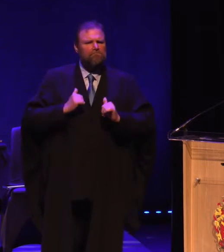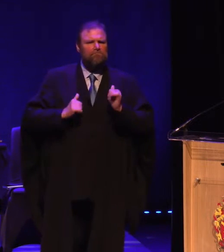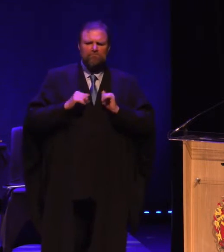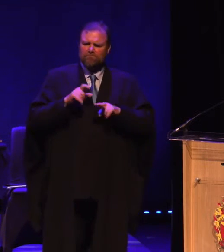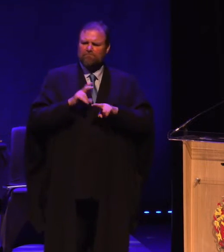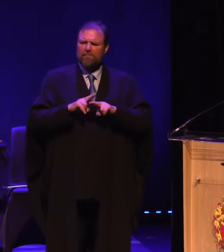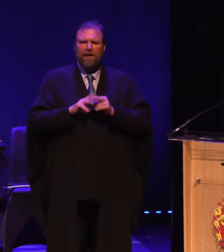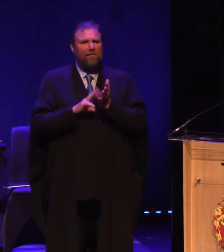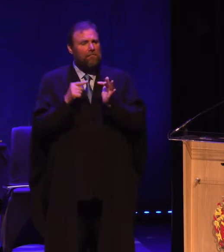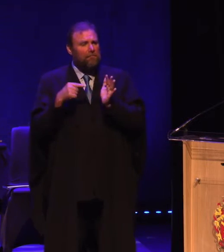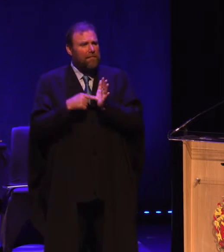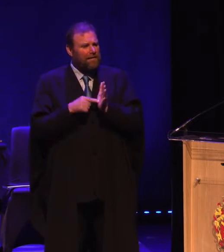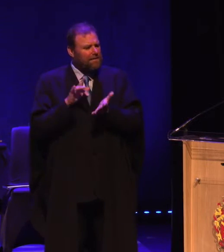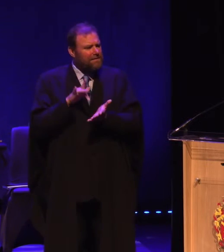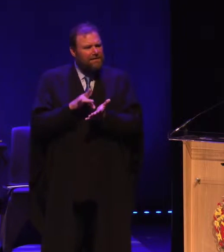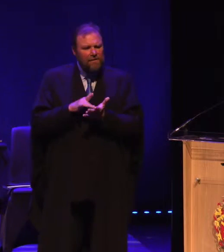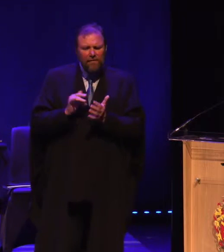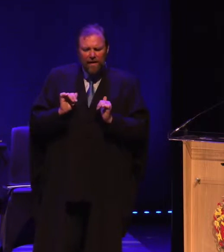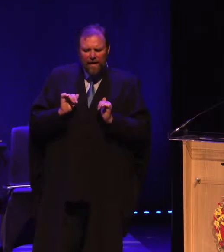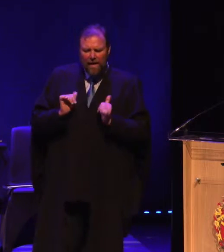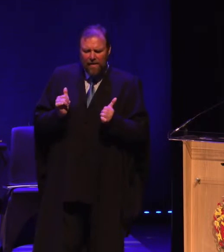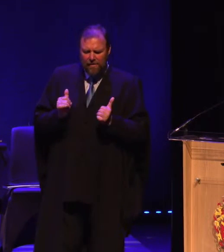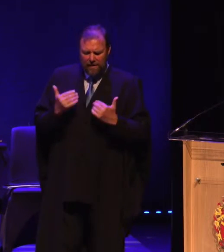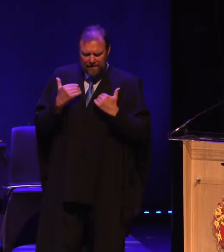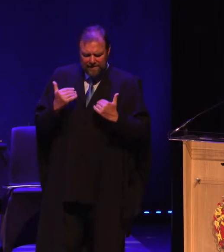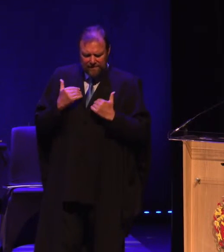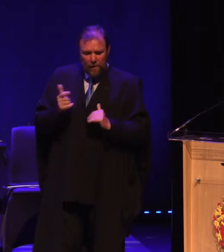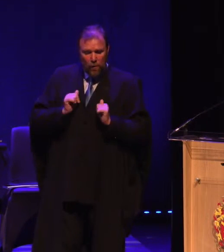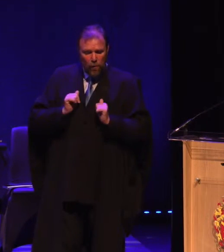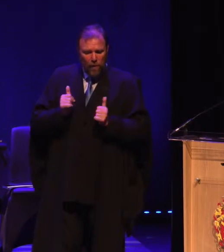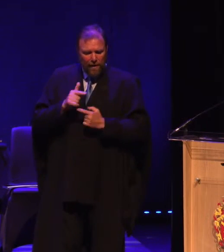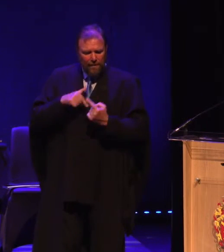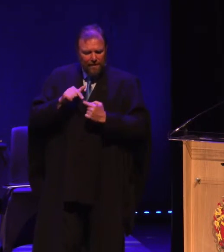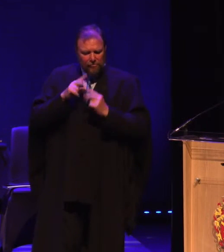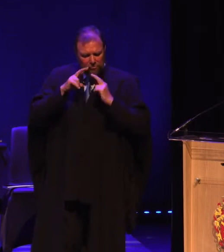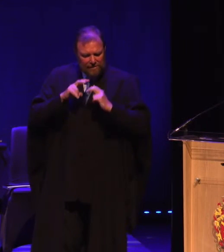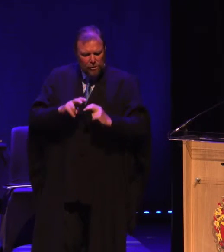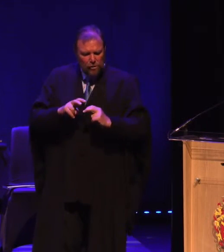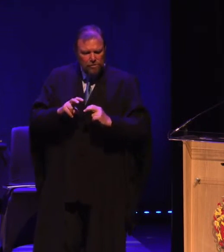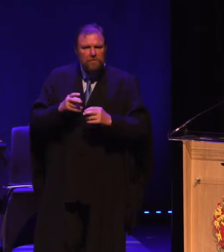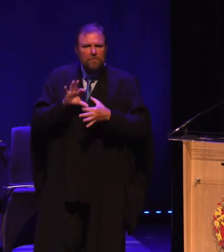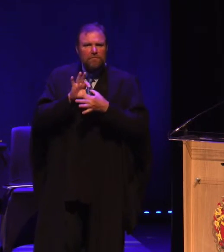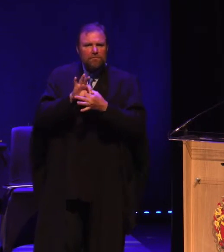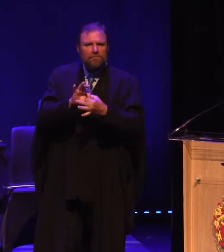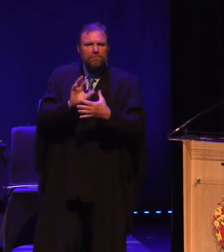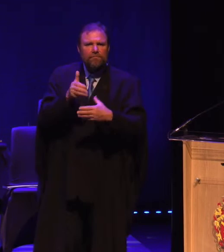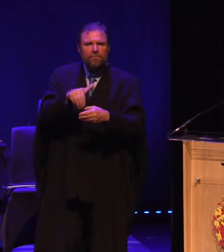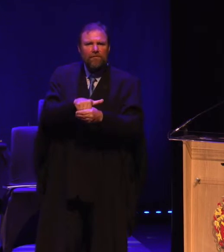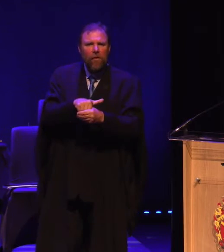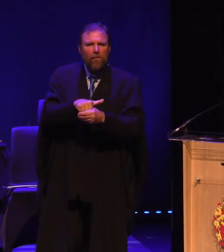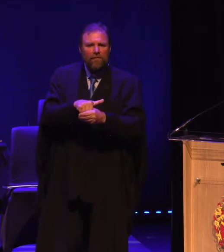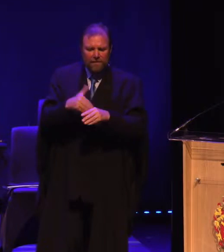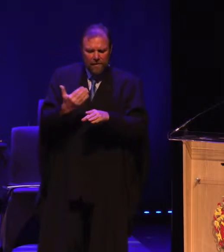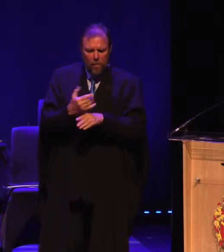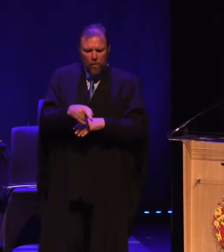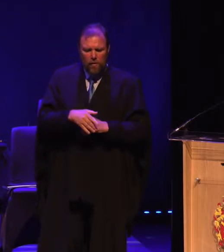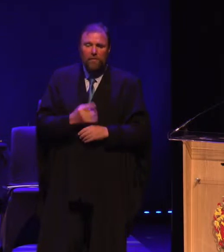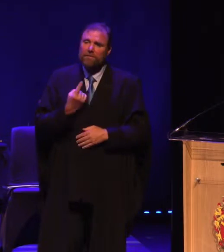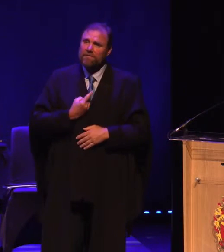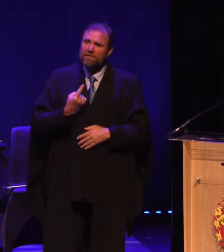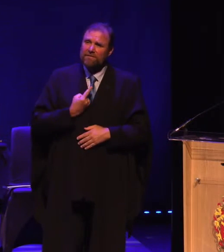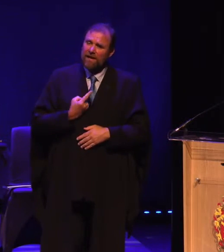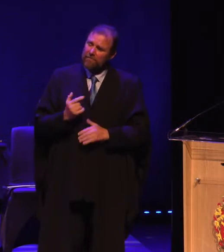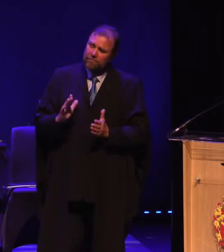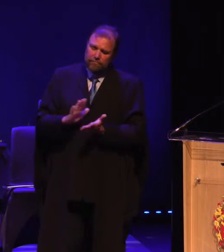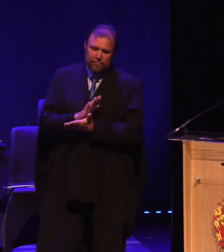our Centre for Health, Activity and Wellbeing Research have been an active partner in this work. And I personally have thoroughly enjoyed working